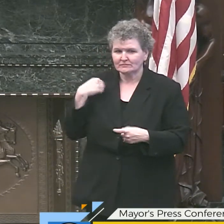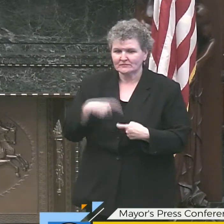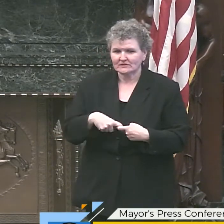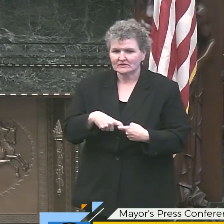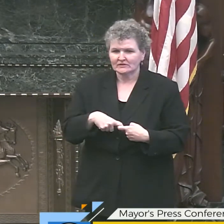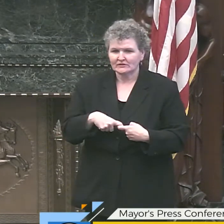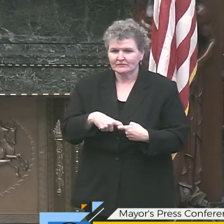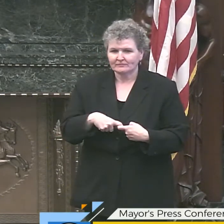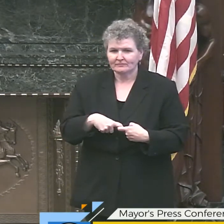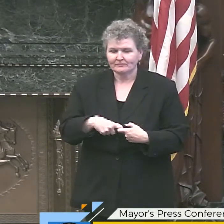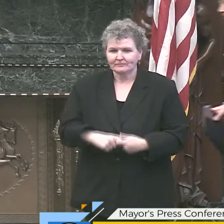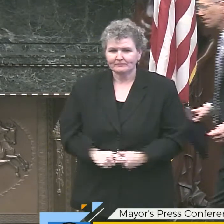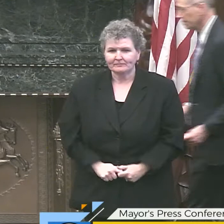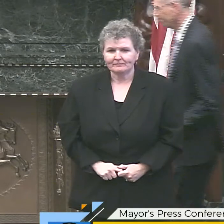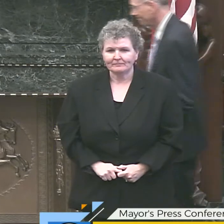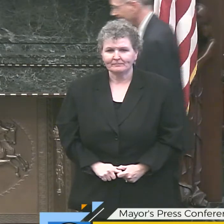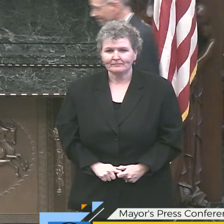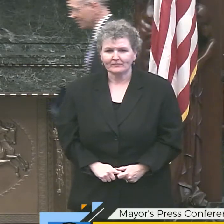medical questions.